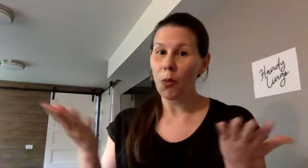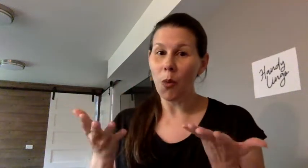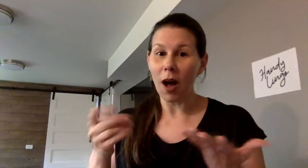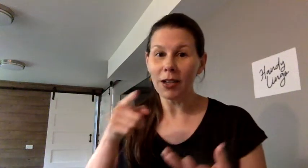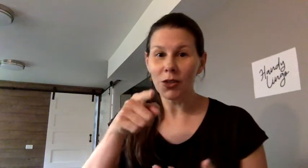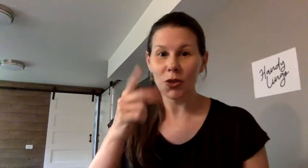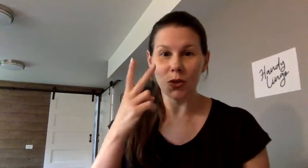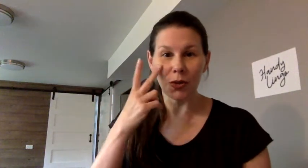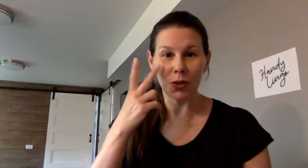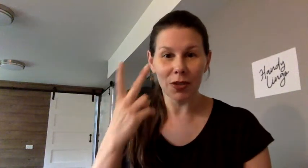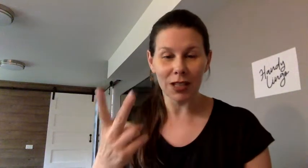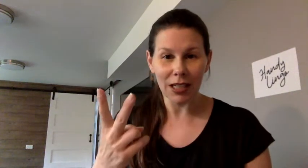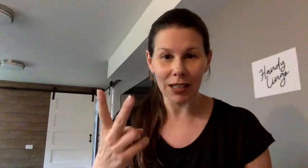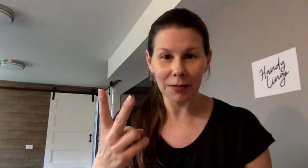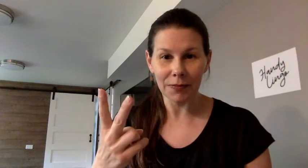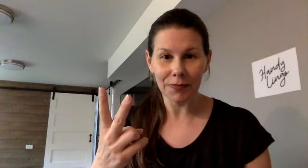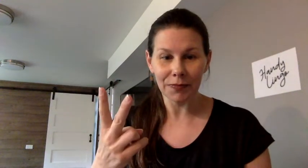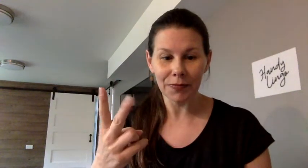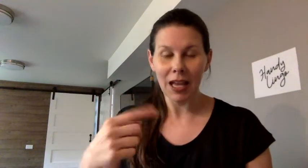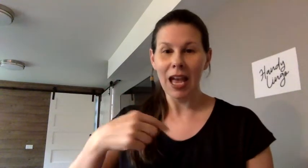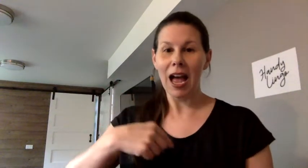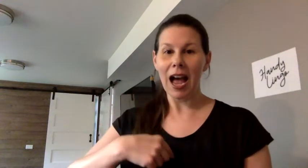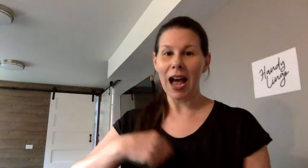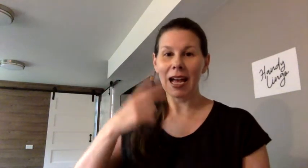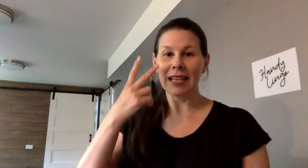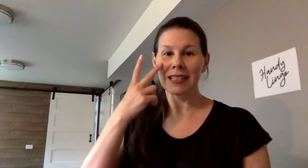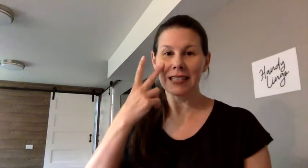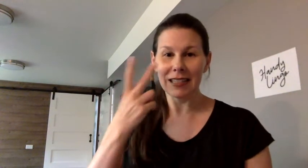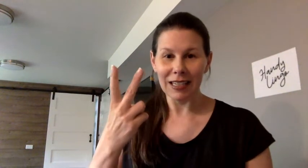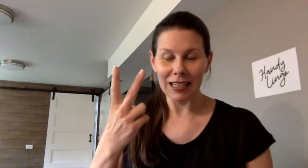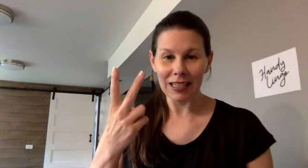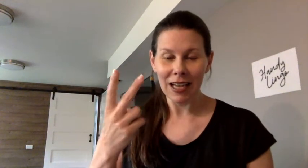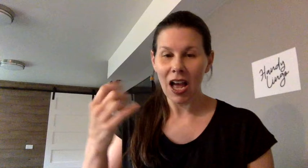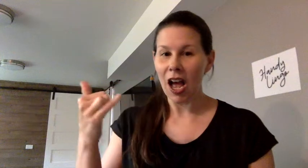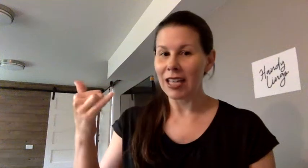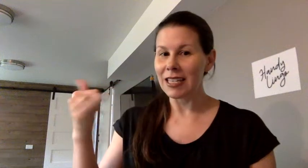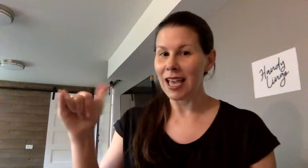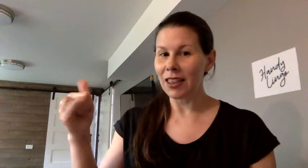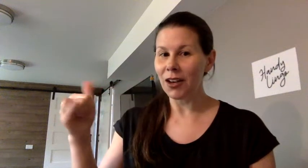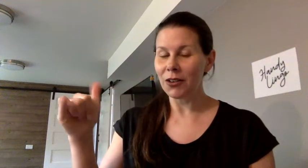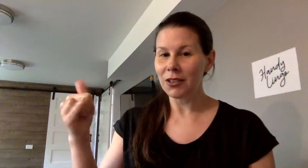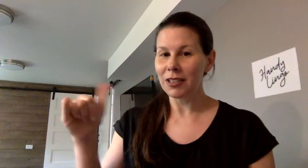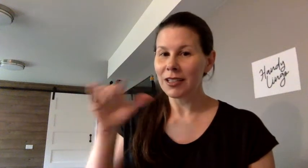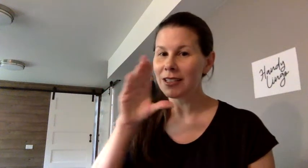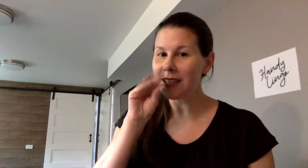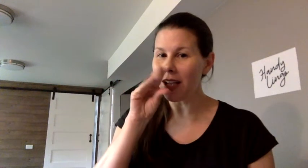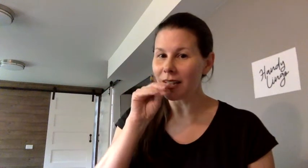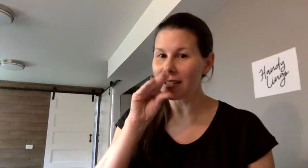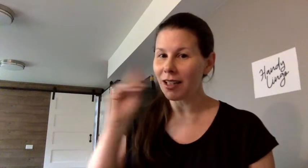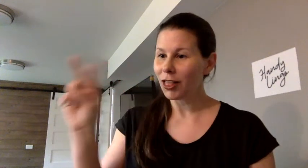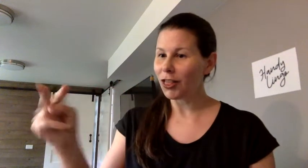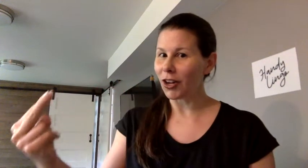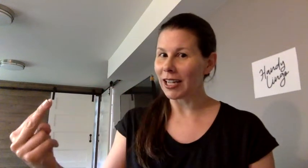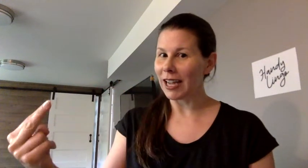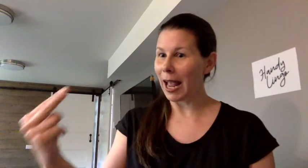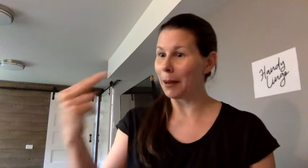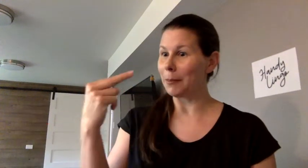what do you see? I see a yellow duck looking at